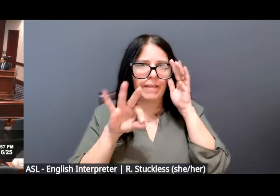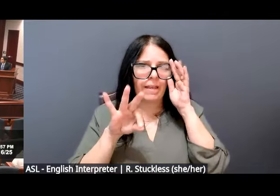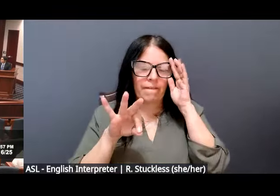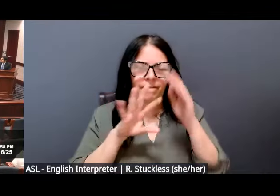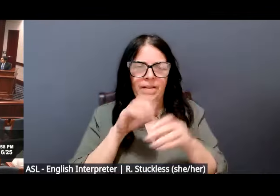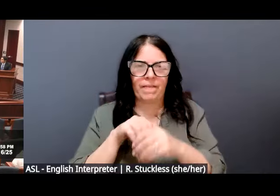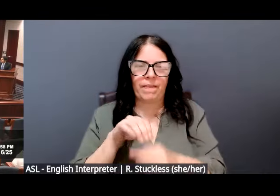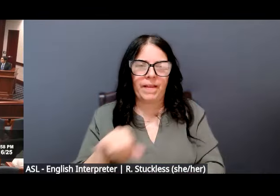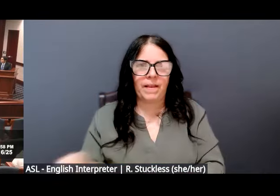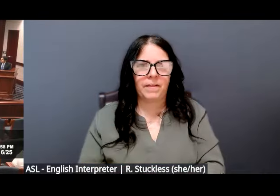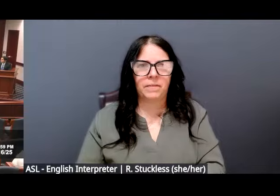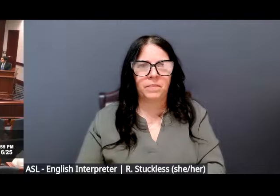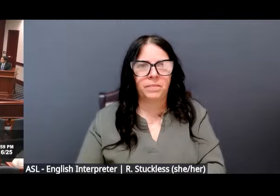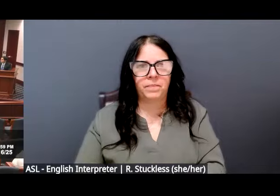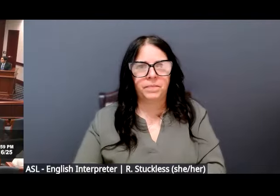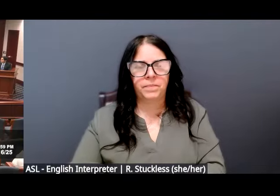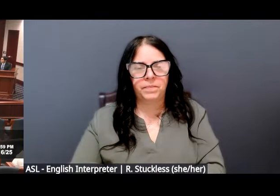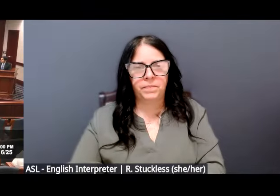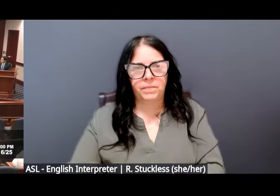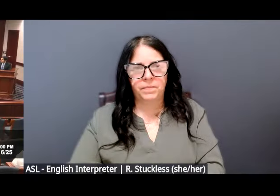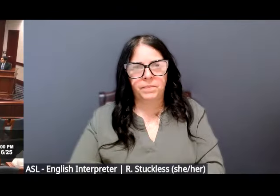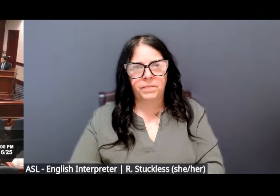people presenting.